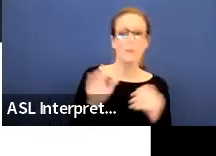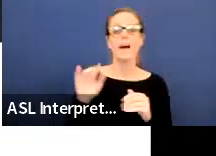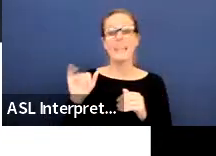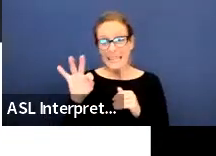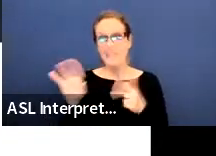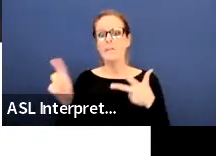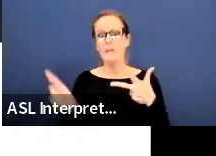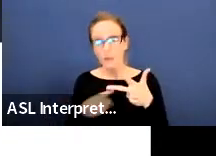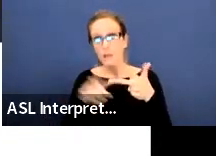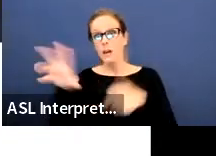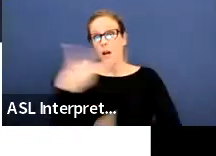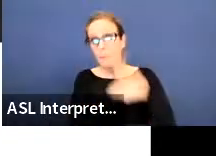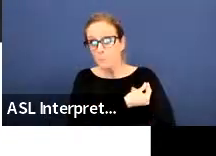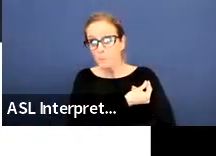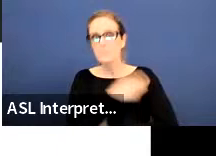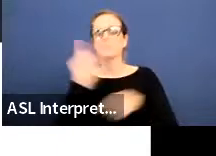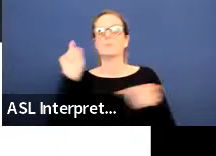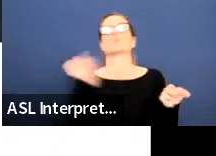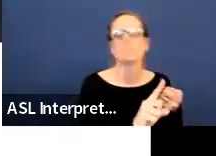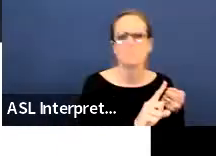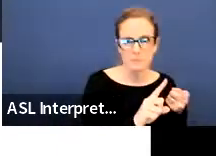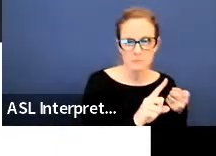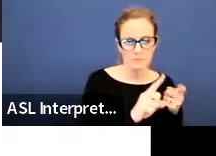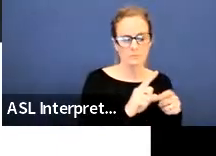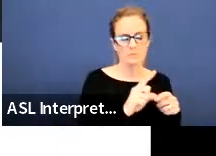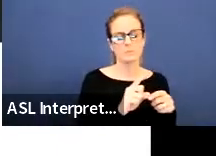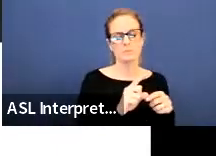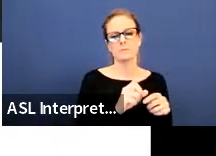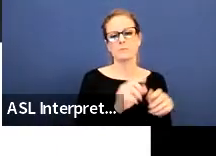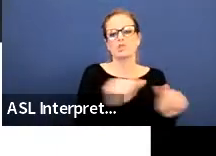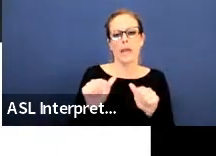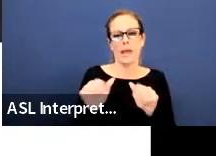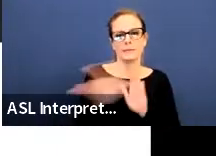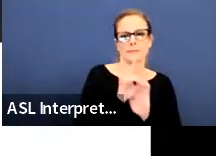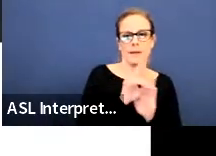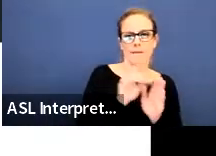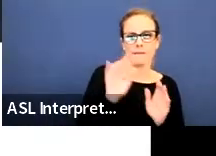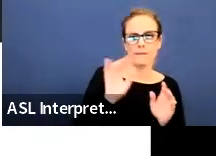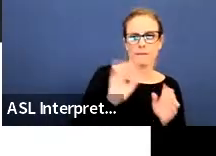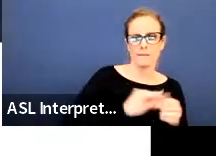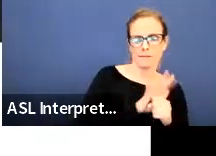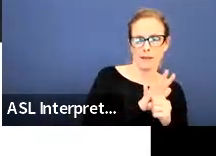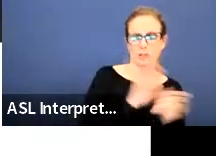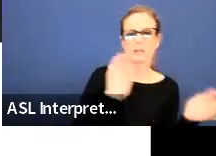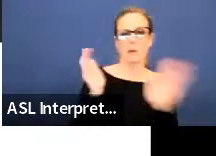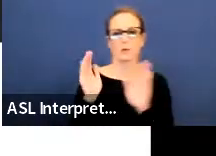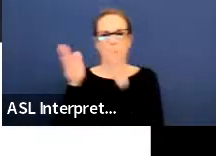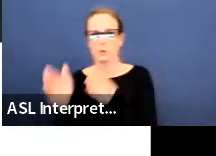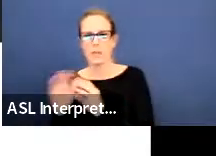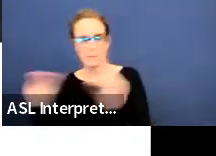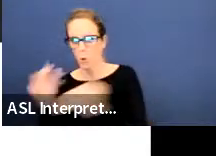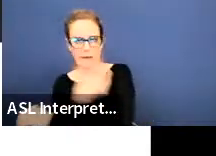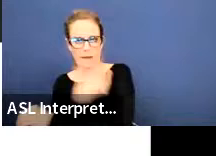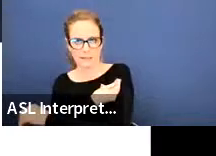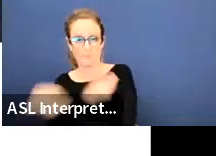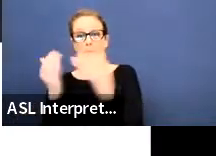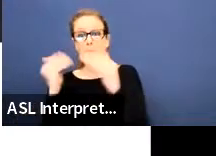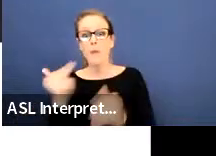So much lower risk of infection if you're boosted compared to unvaccinated people. And then if you look at